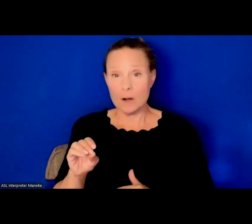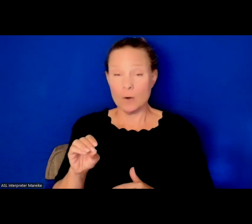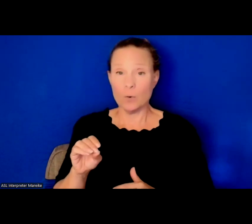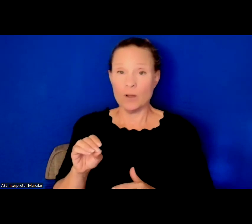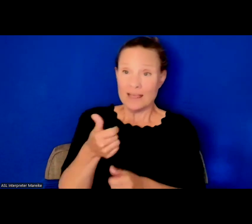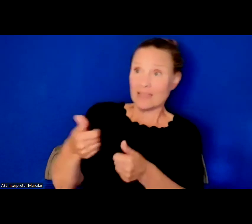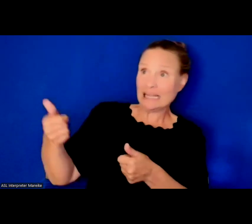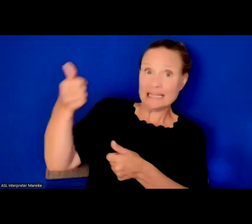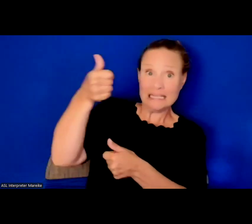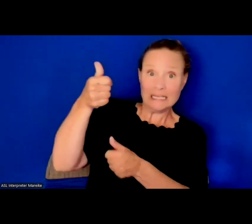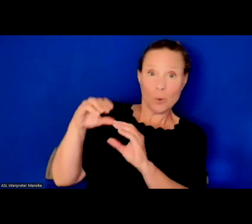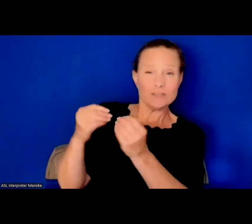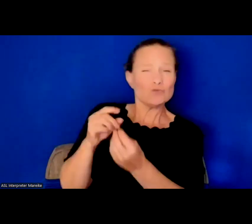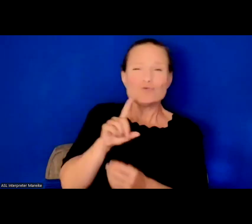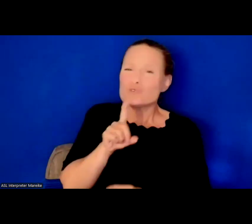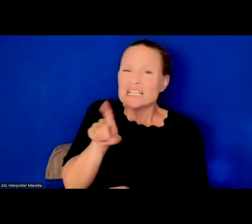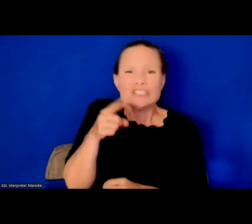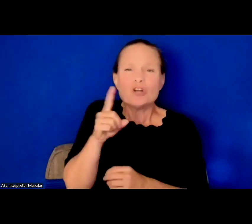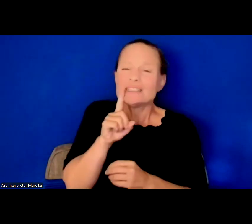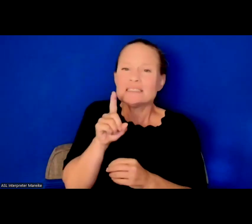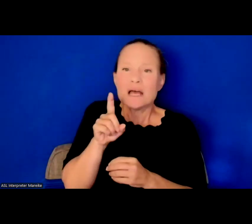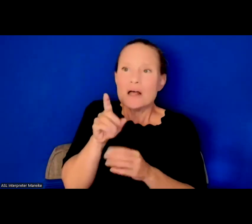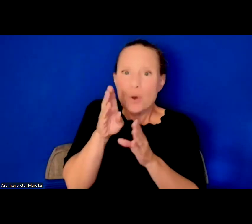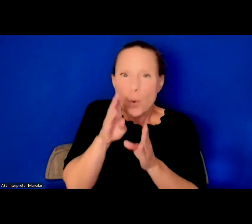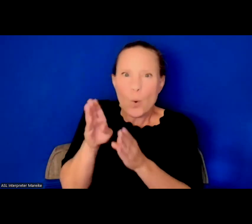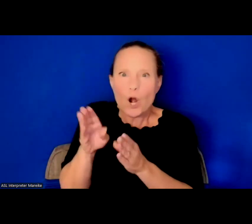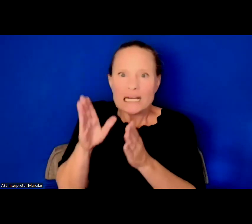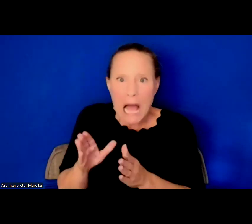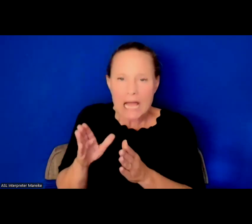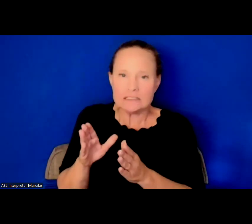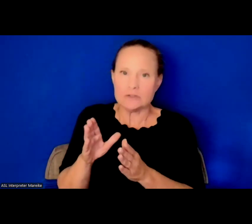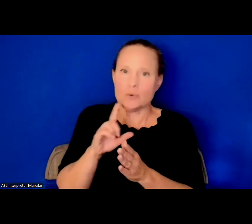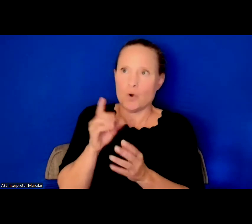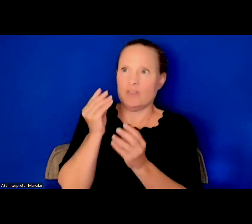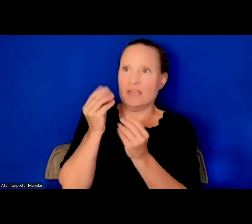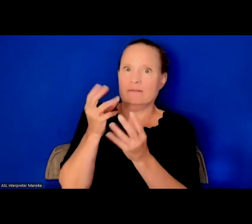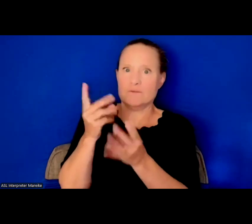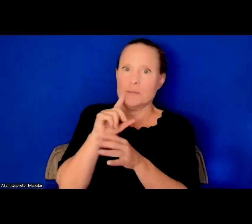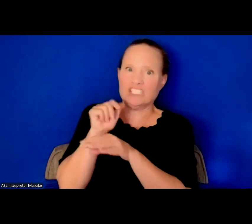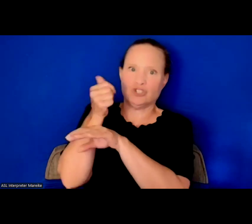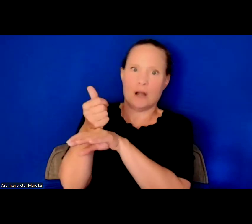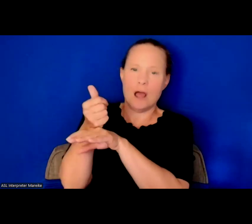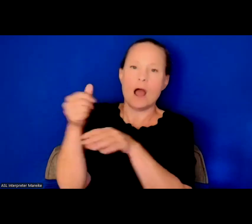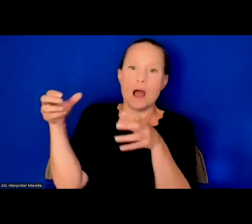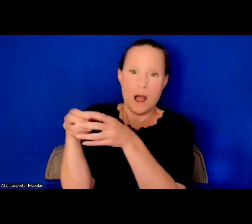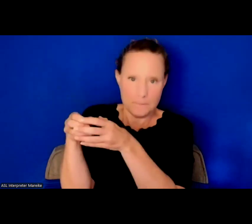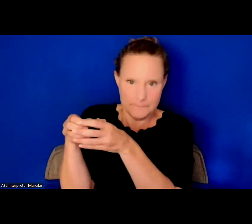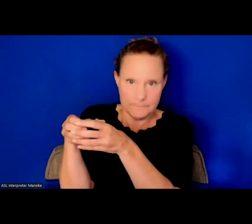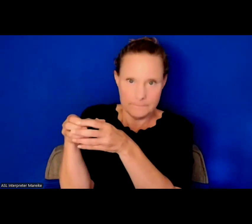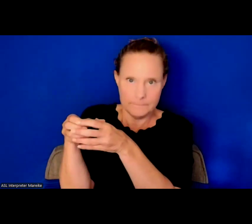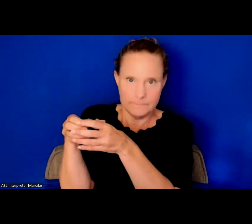just the organizer or the hub. So the each social care network is leaning on